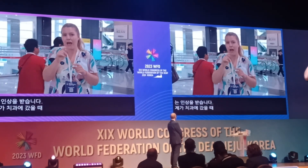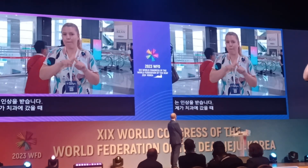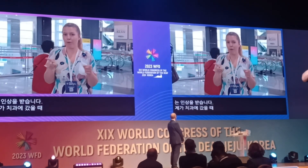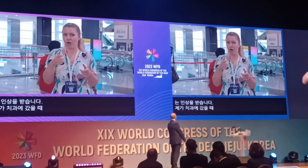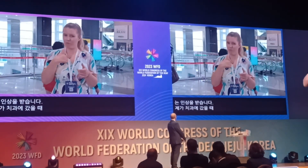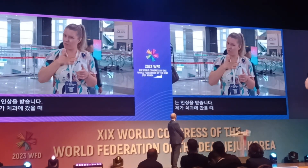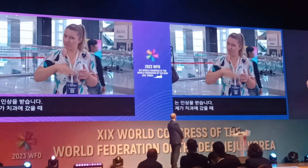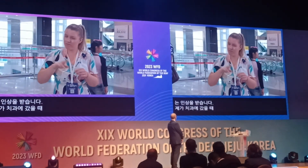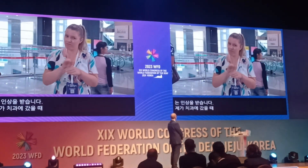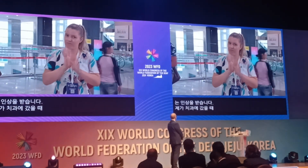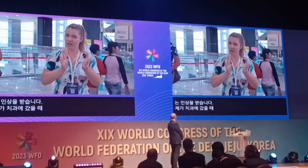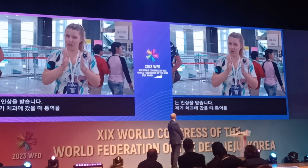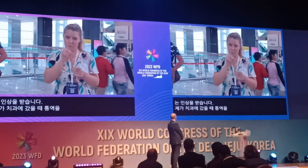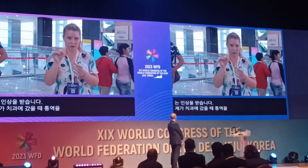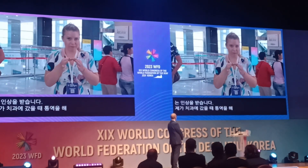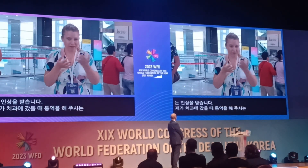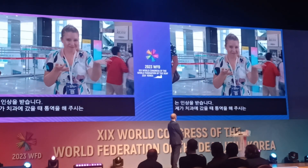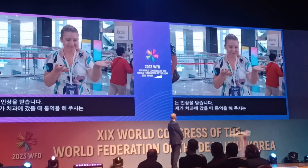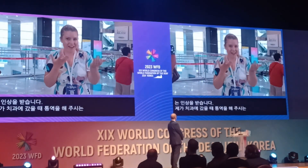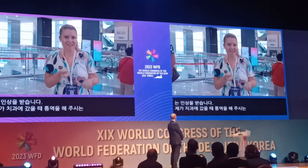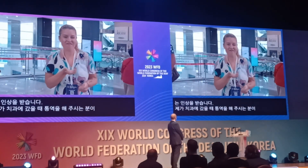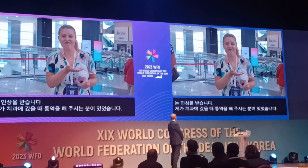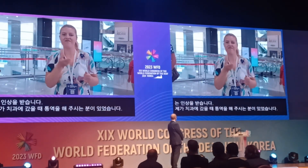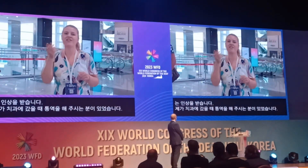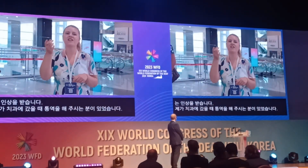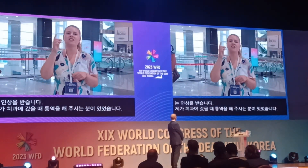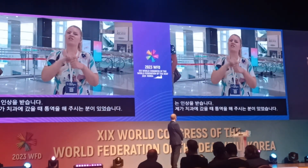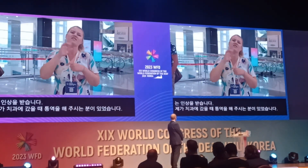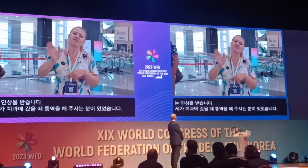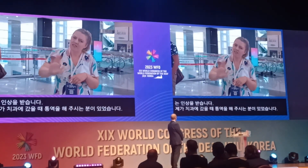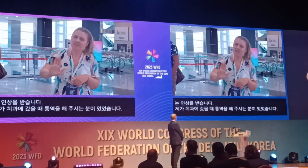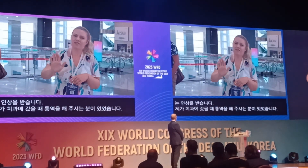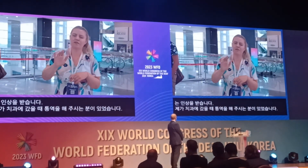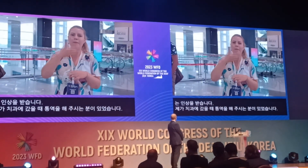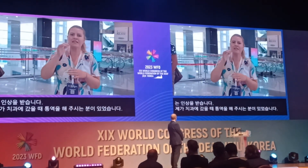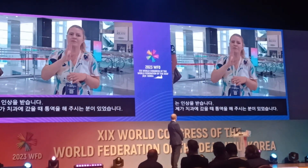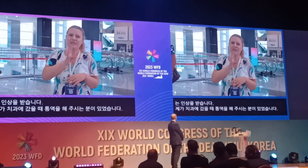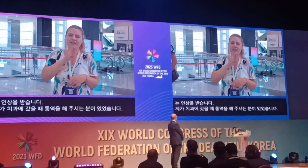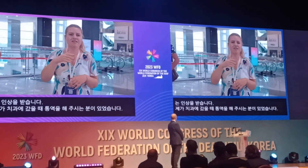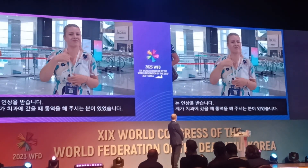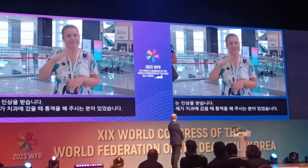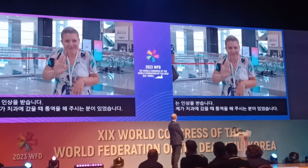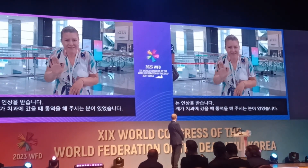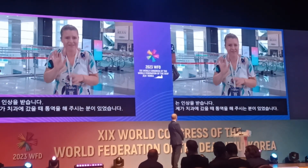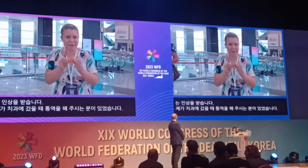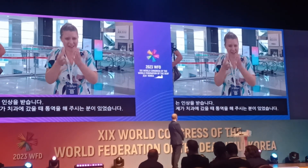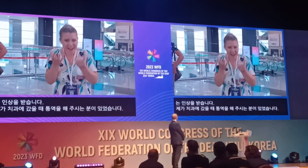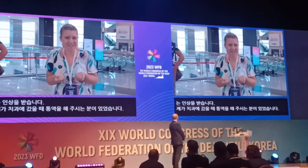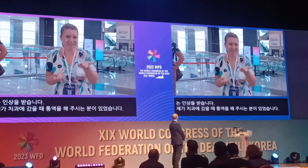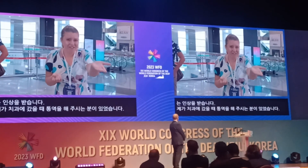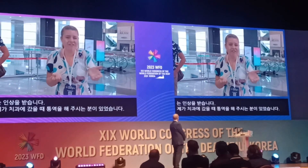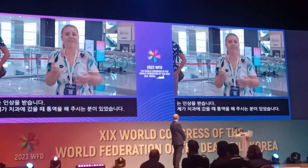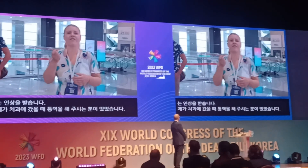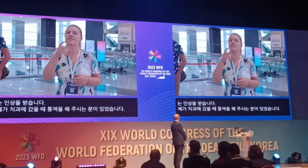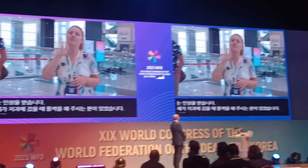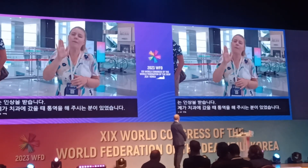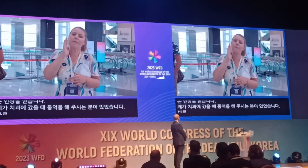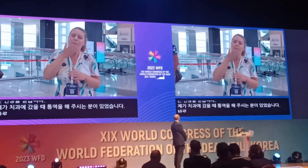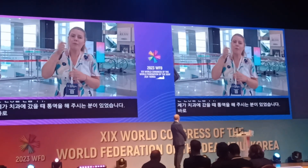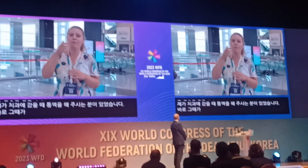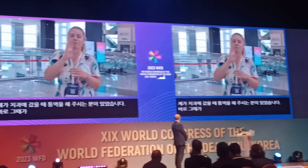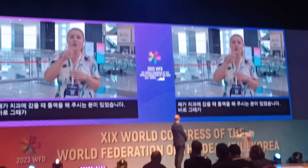when I went to see my doctor, they brought an interpreter. It was the first time I had an interpreter for a doctor's appointment, and the doctor suggested that I get a cochlear